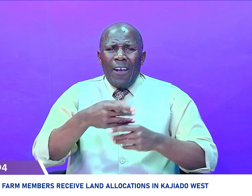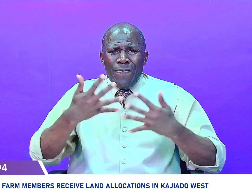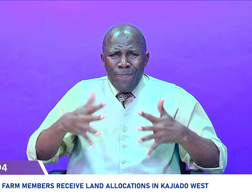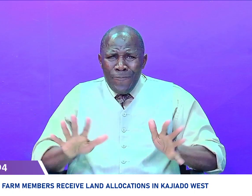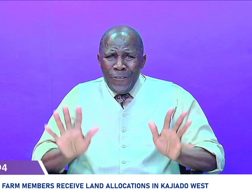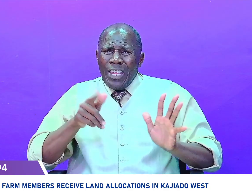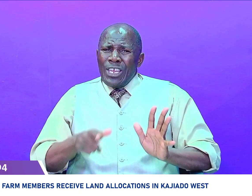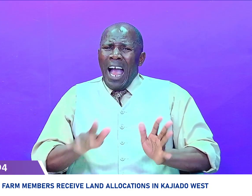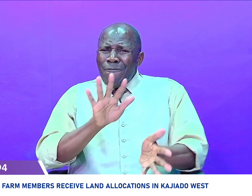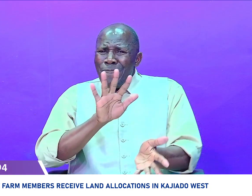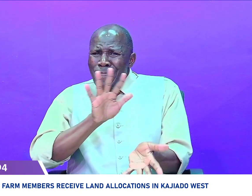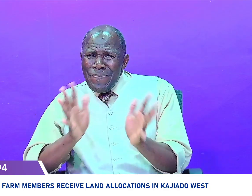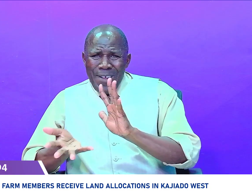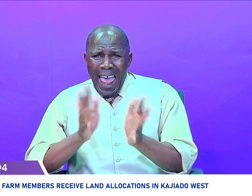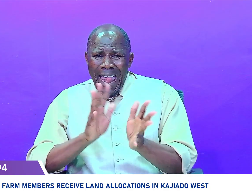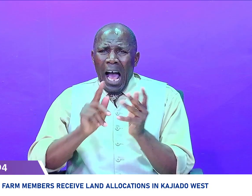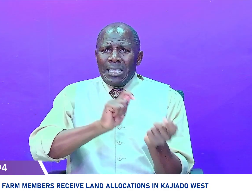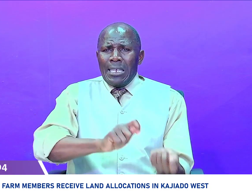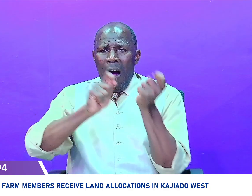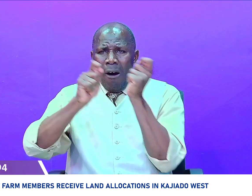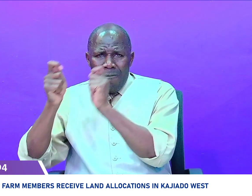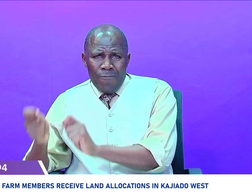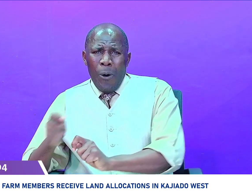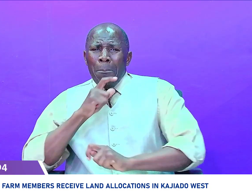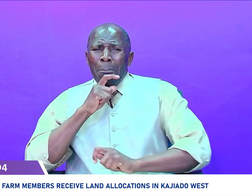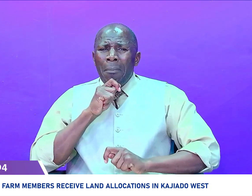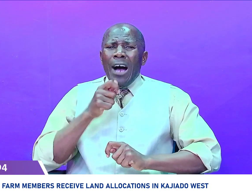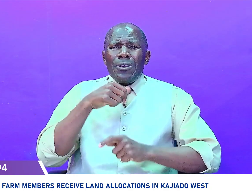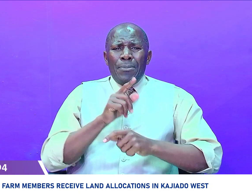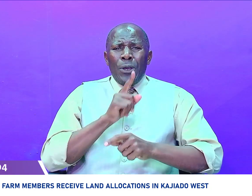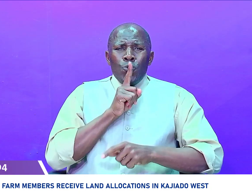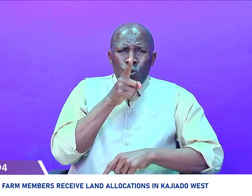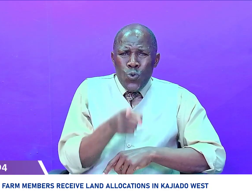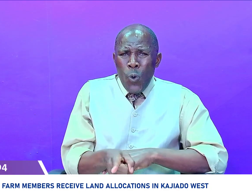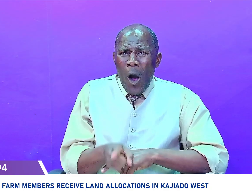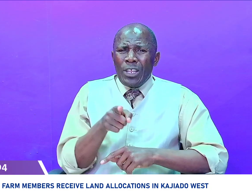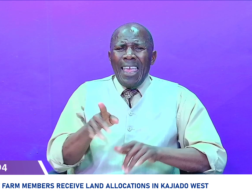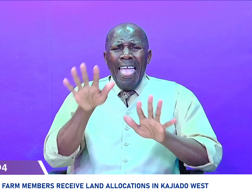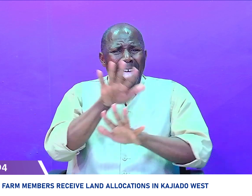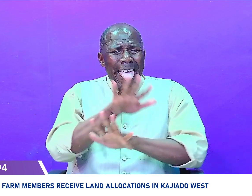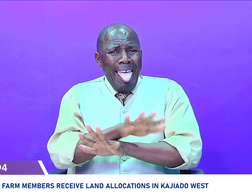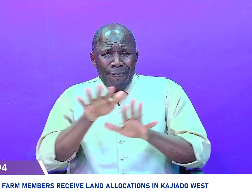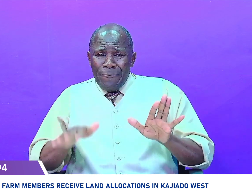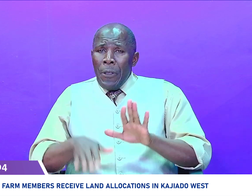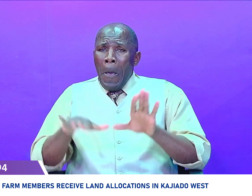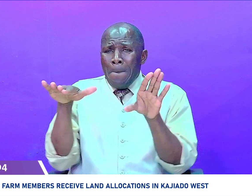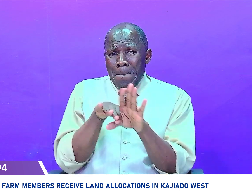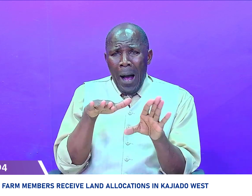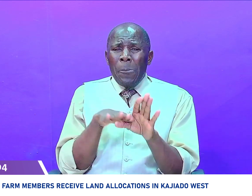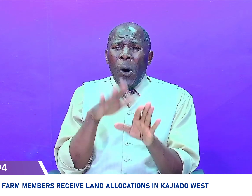Palantai stressed that the process was conducted fairly and transparently. He assured that every member